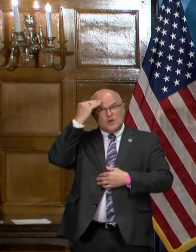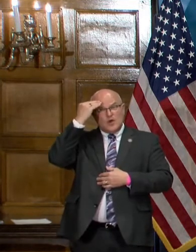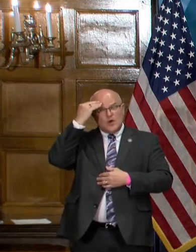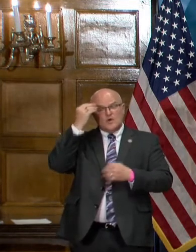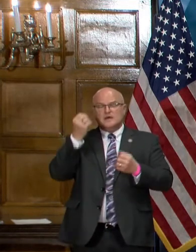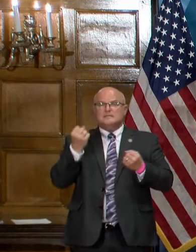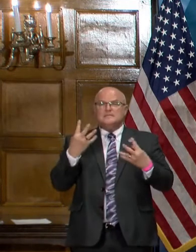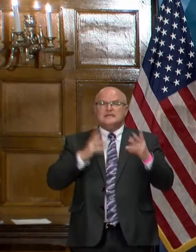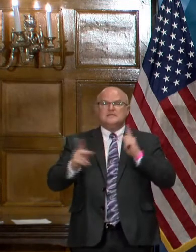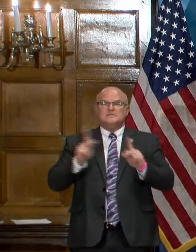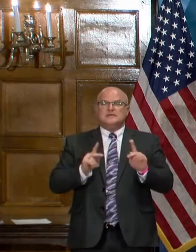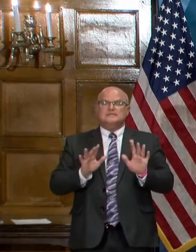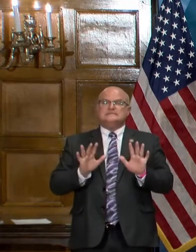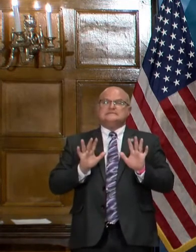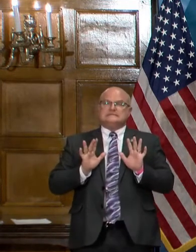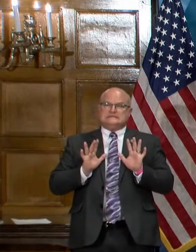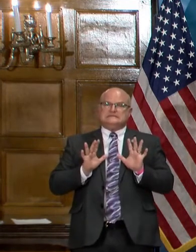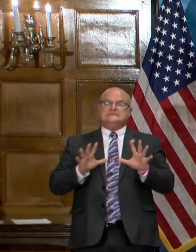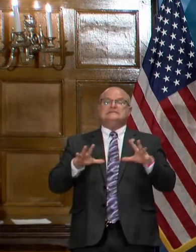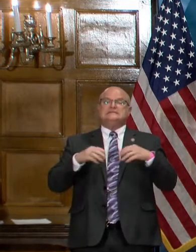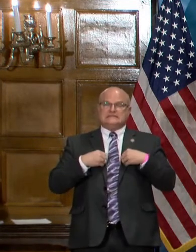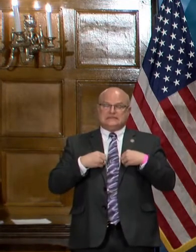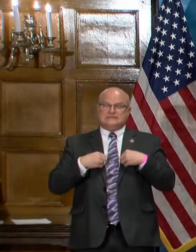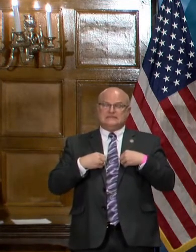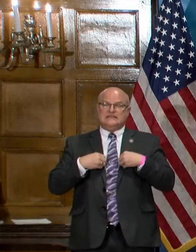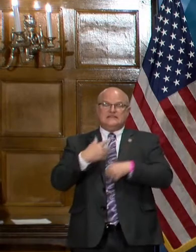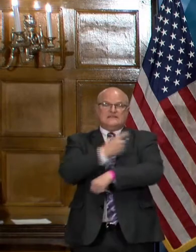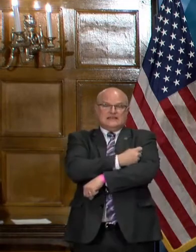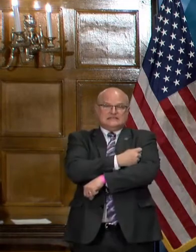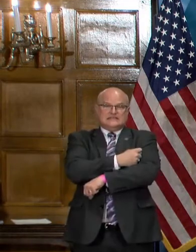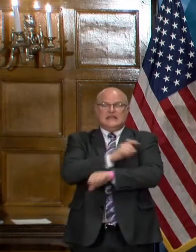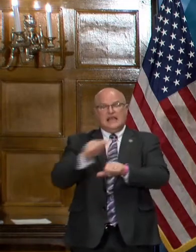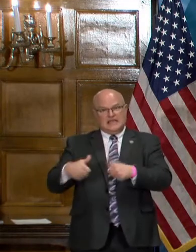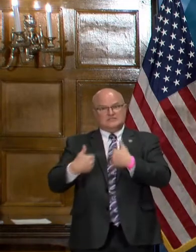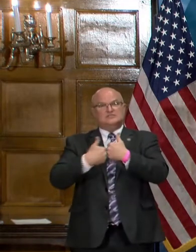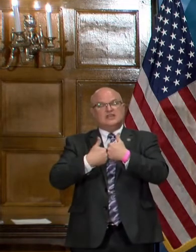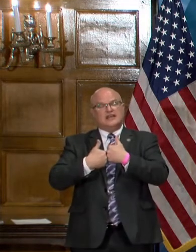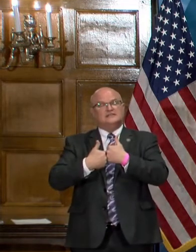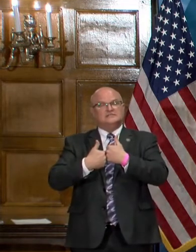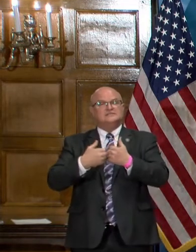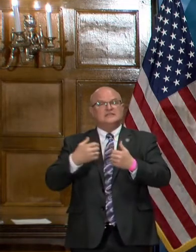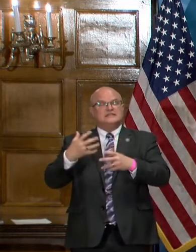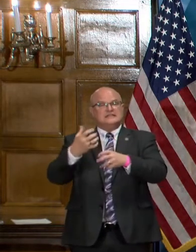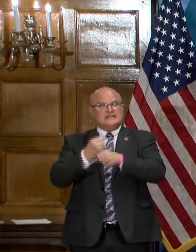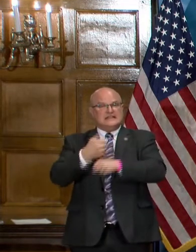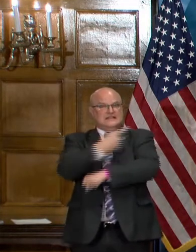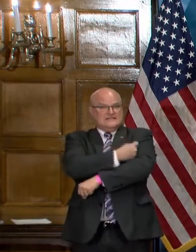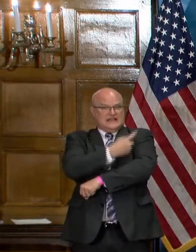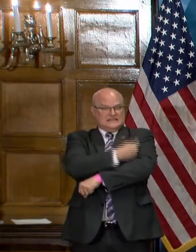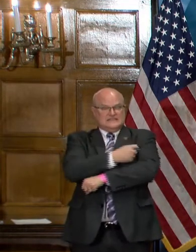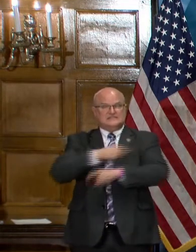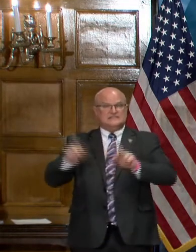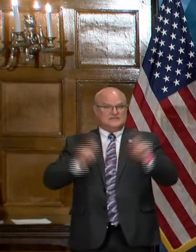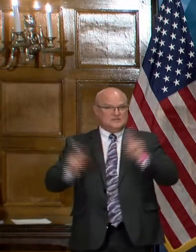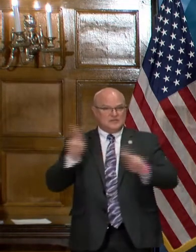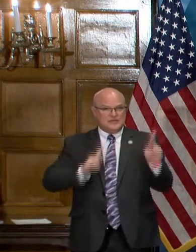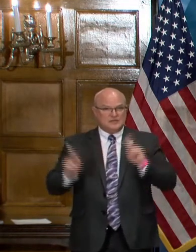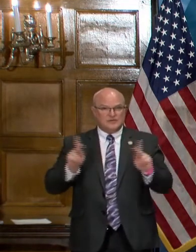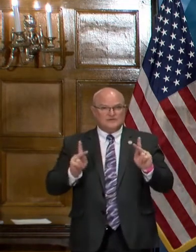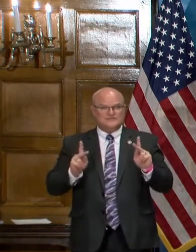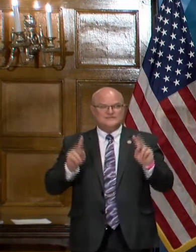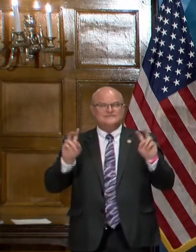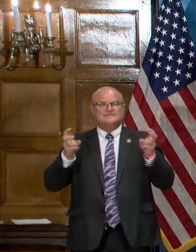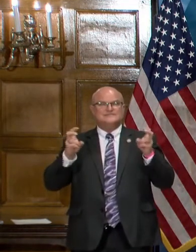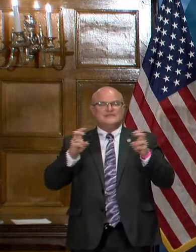of hesitancy about accepting the vaccine and challenges with getting the vaccines to our most vulnerable populations. Through the Vaccinate the